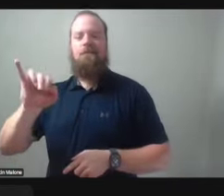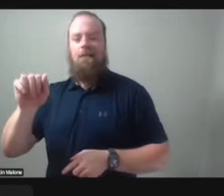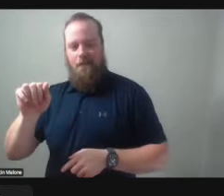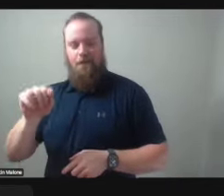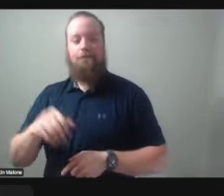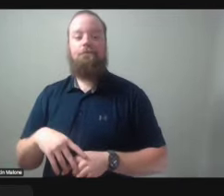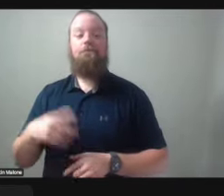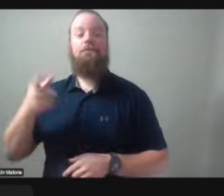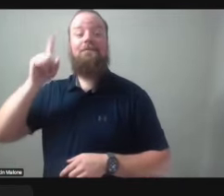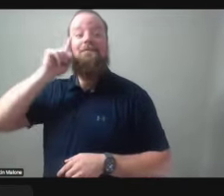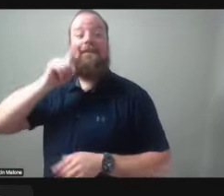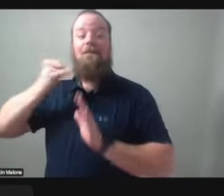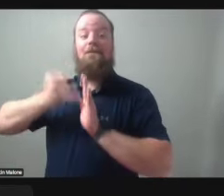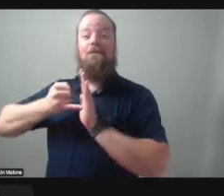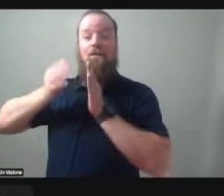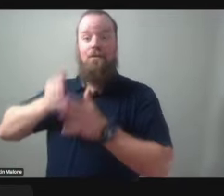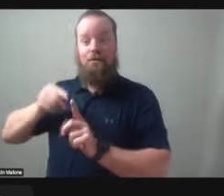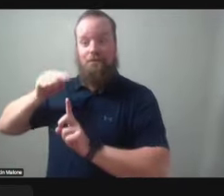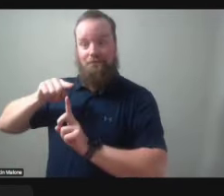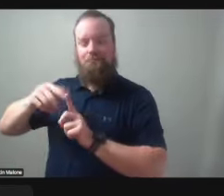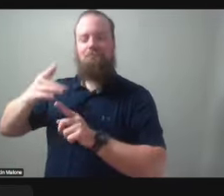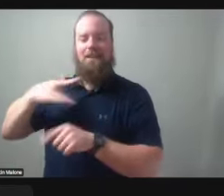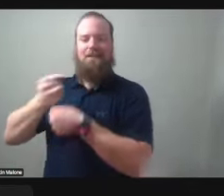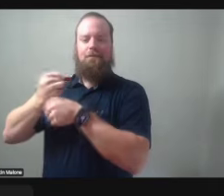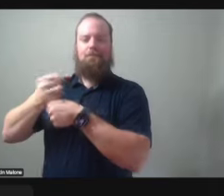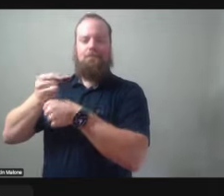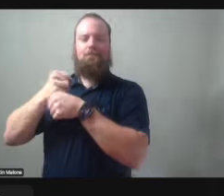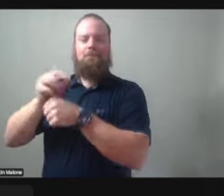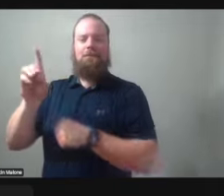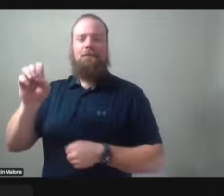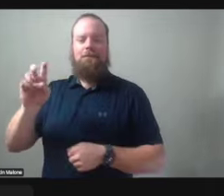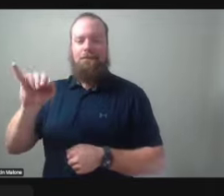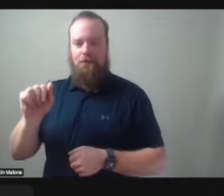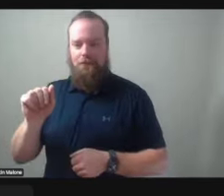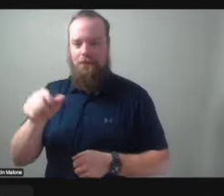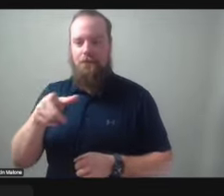is for visual